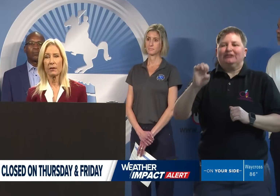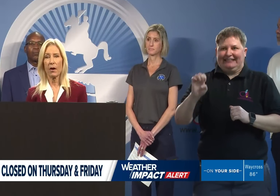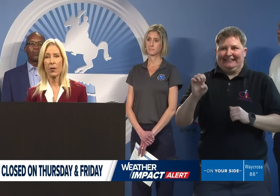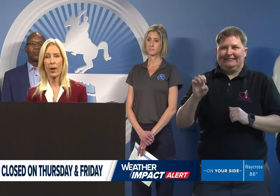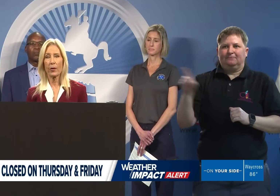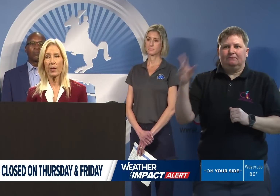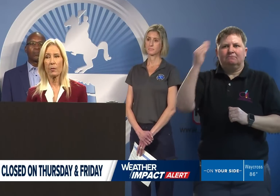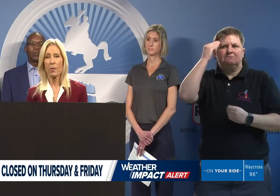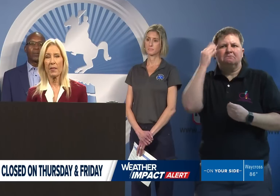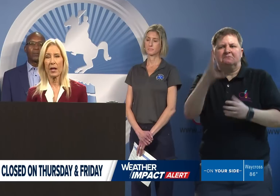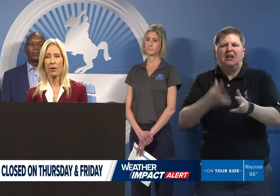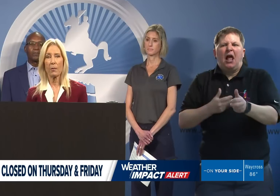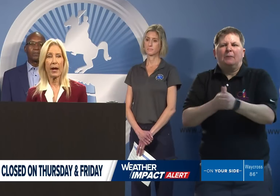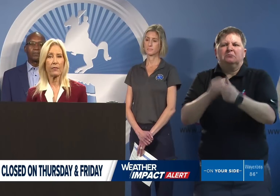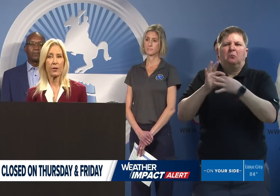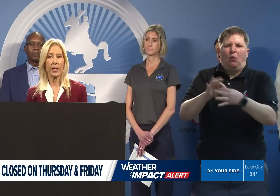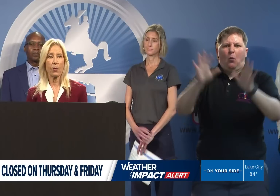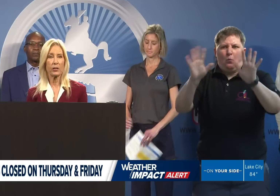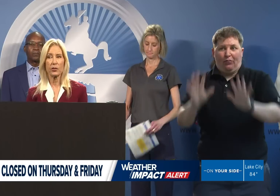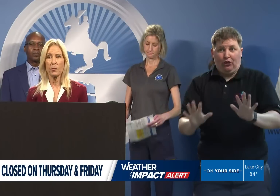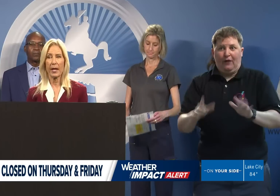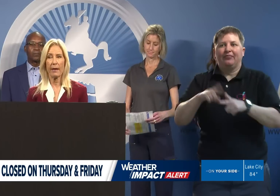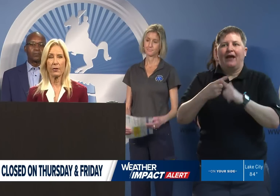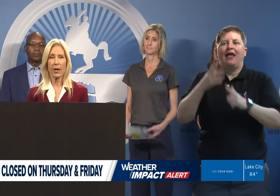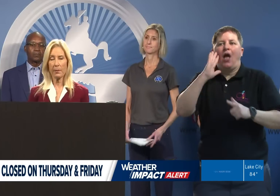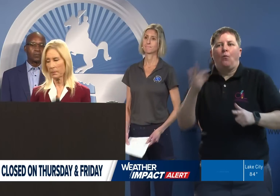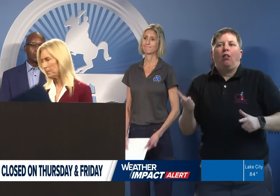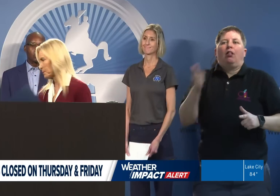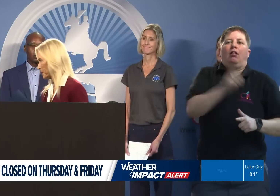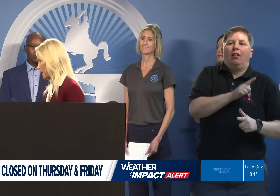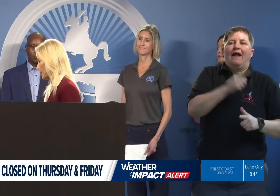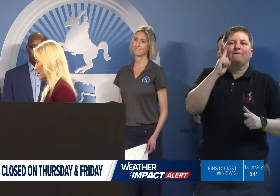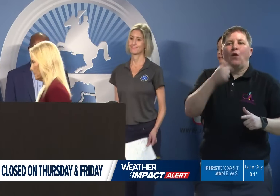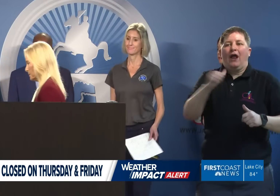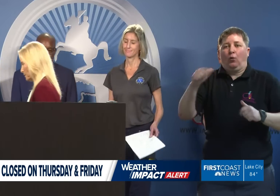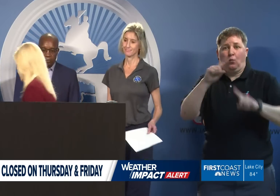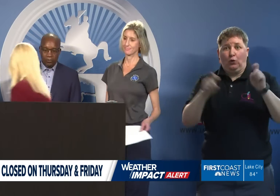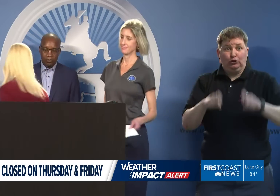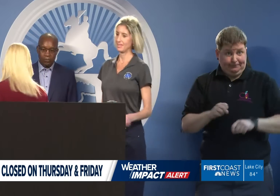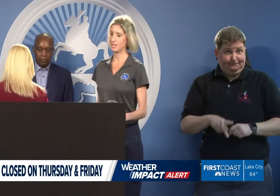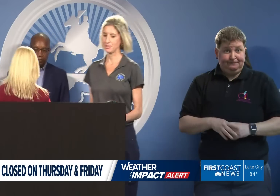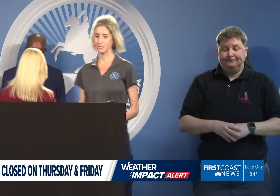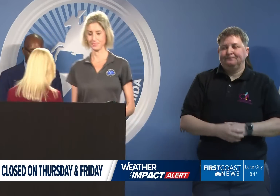on the weather at the moment, and then I'll come back for any questions you might have, okay?